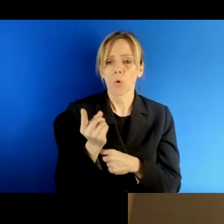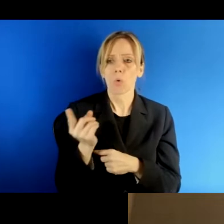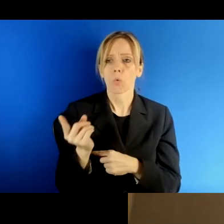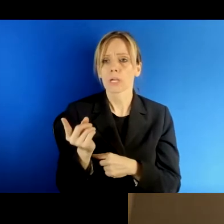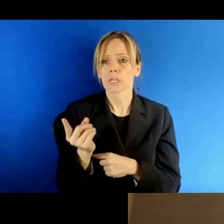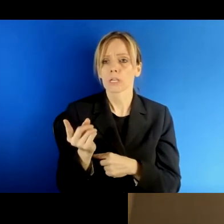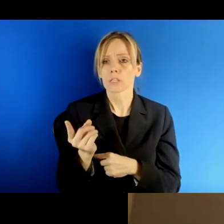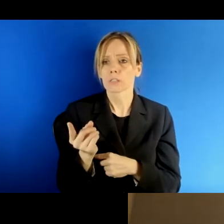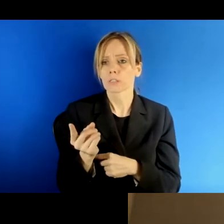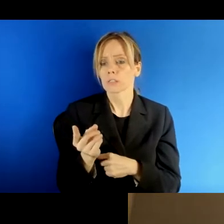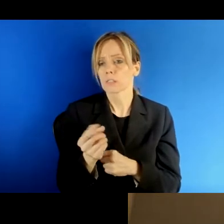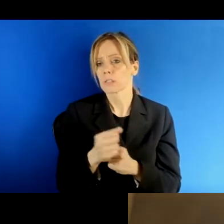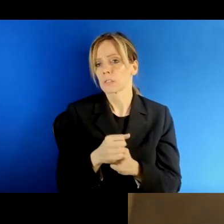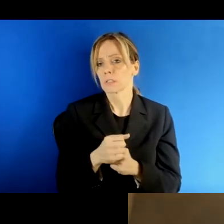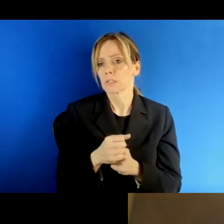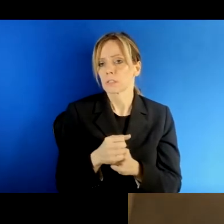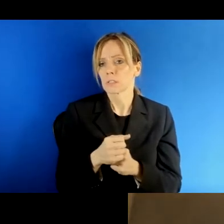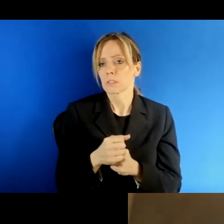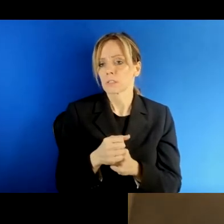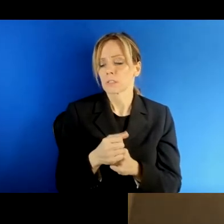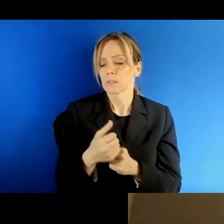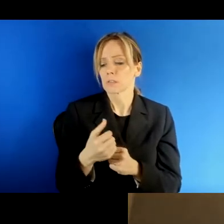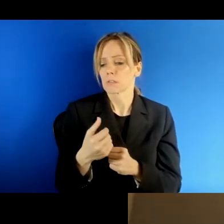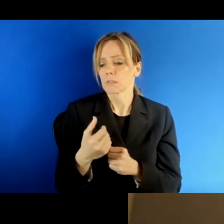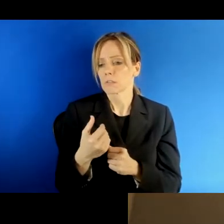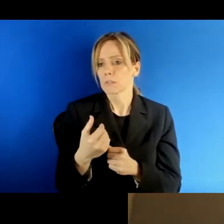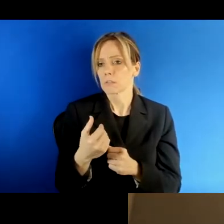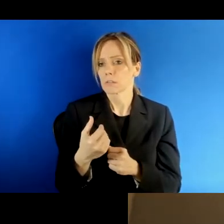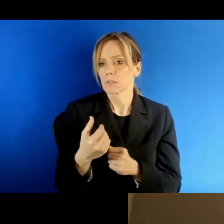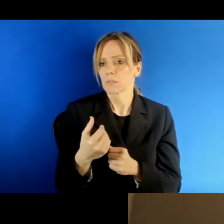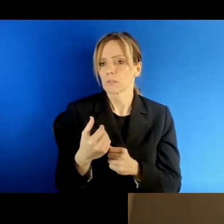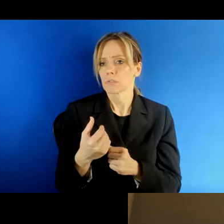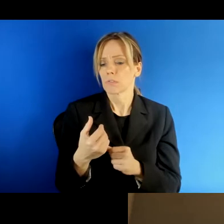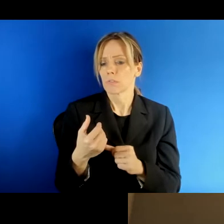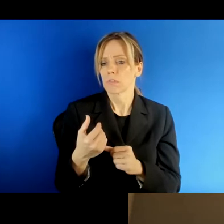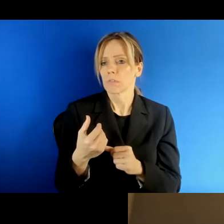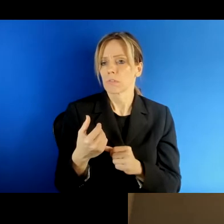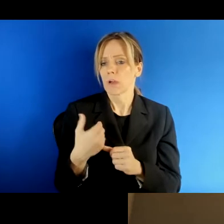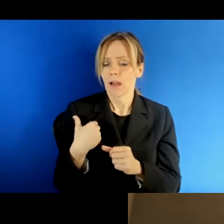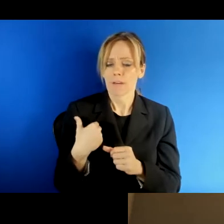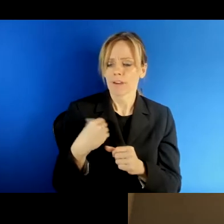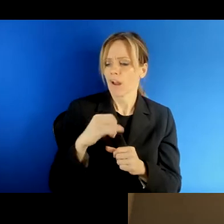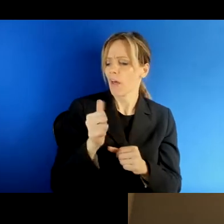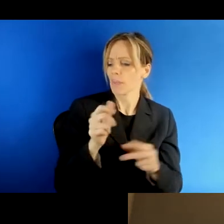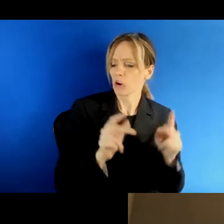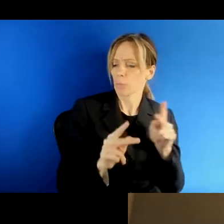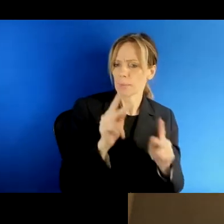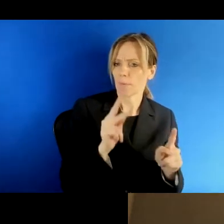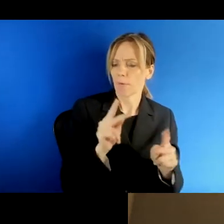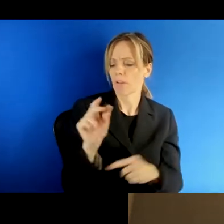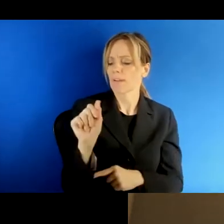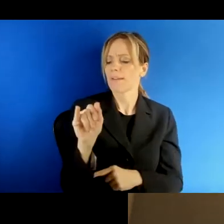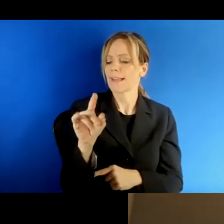by the aides around us, like, you are low income,